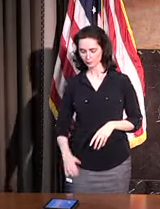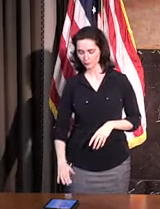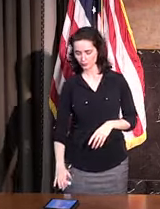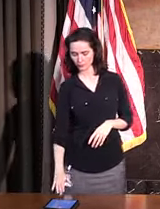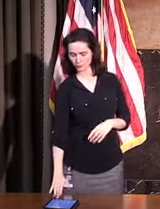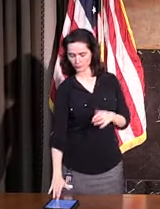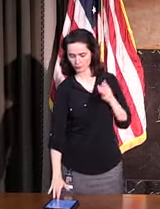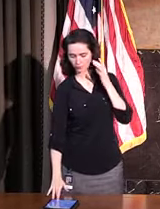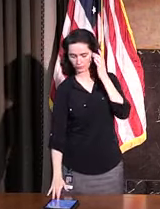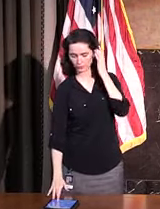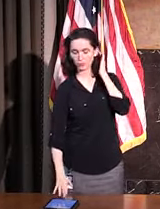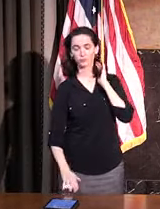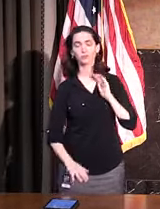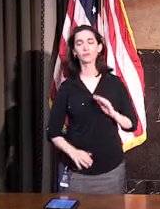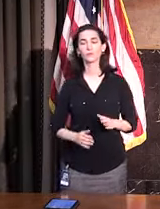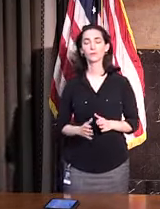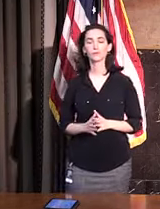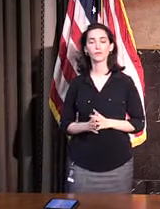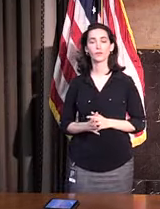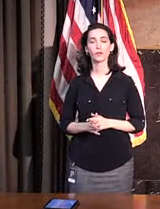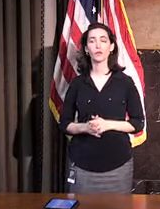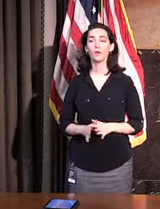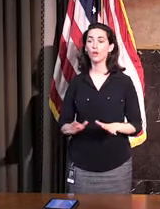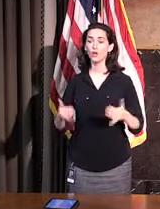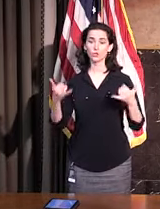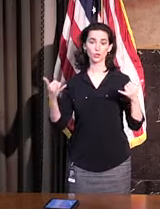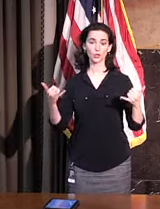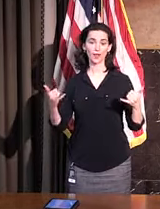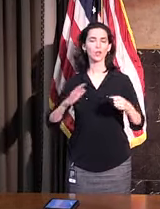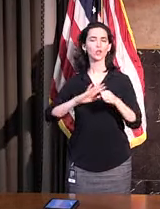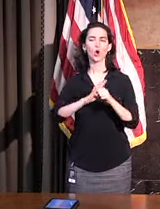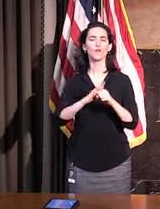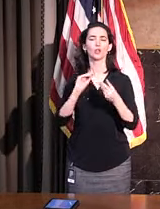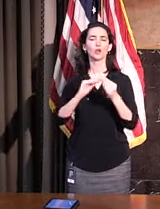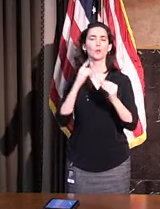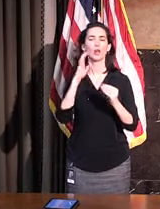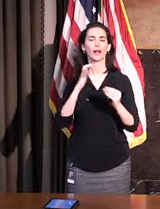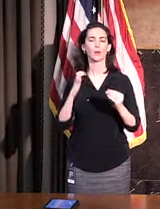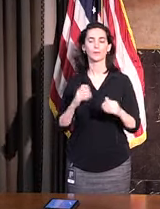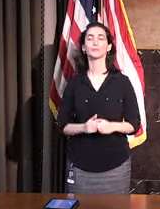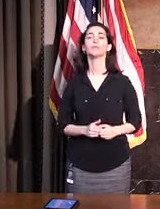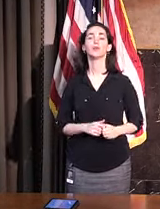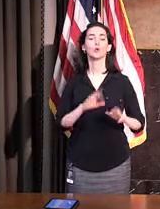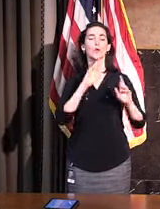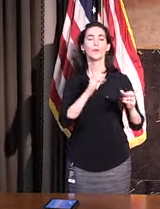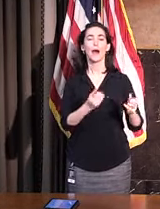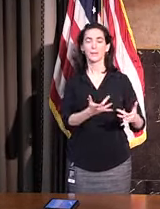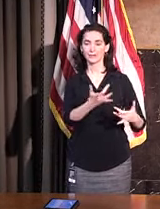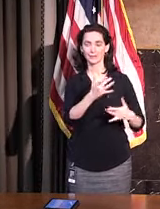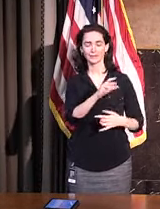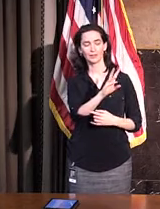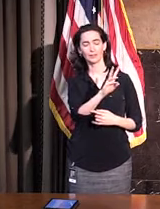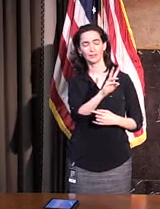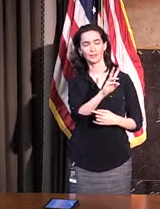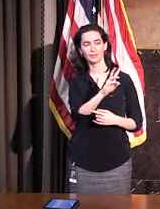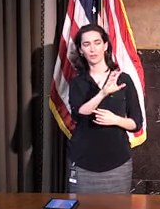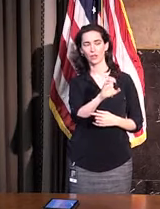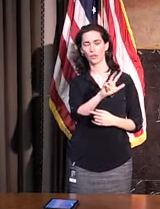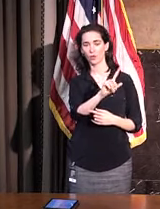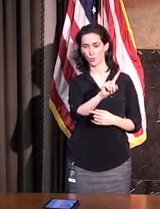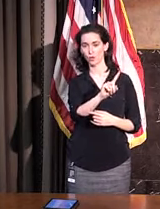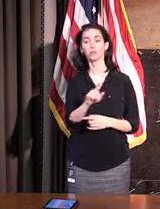Today, with respect to our COVID numbers, we are reporting 631 cases on 18,017